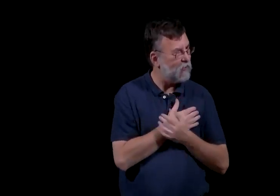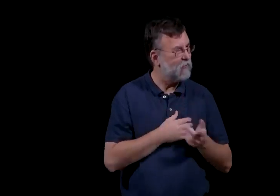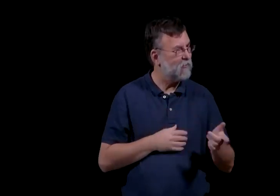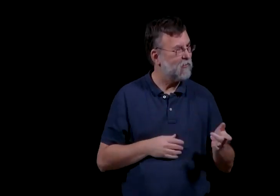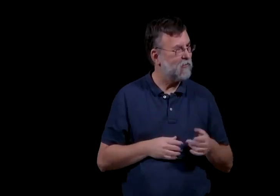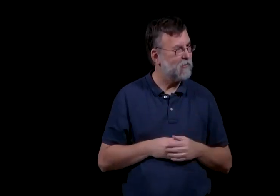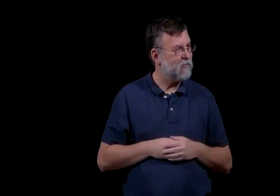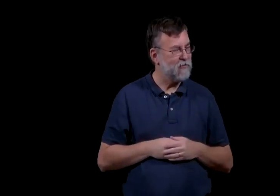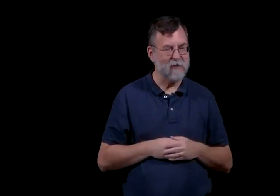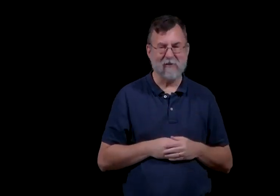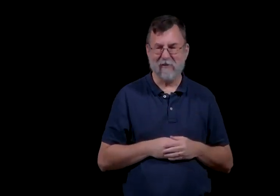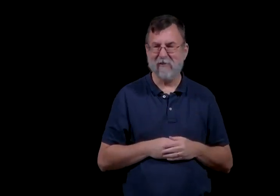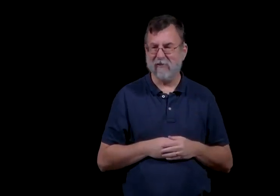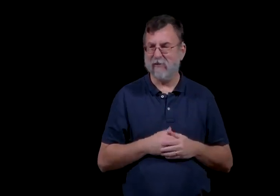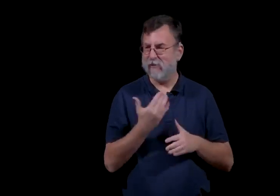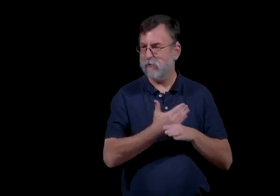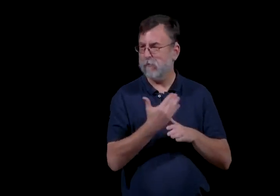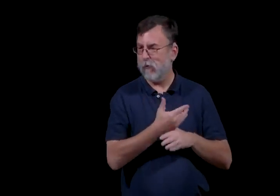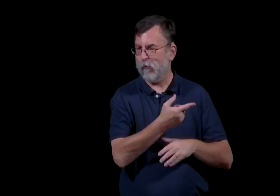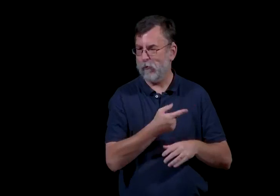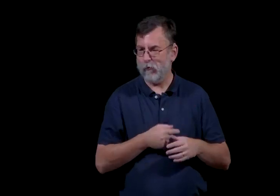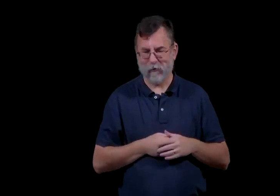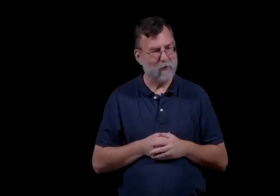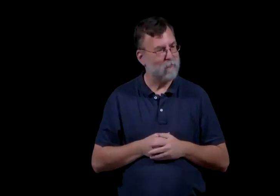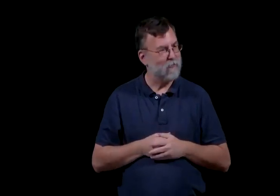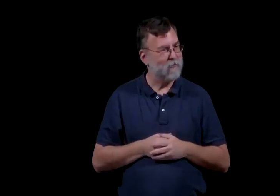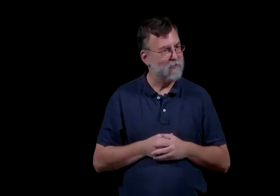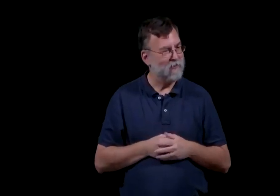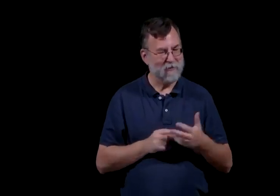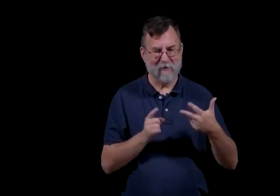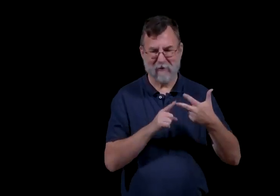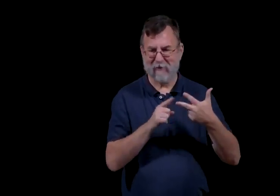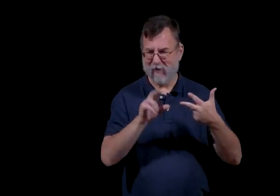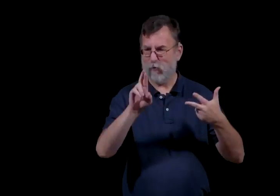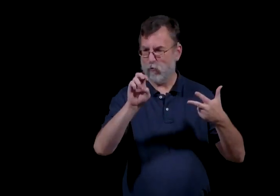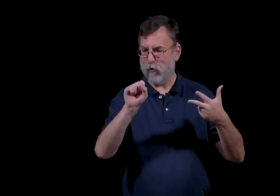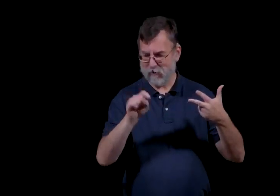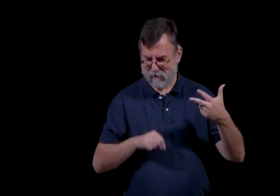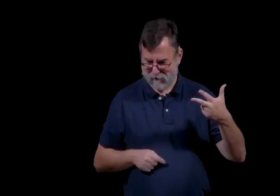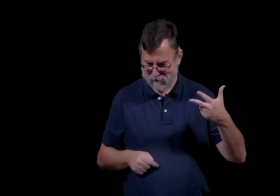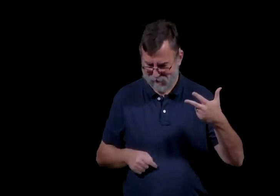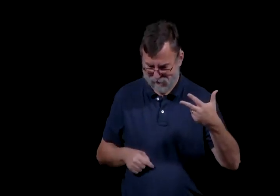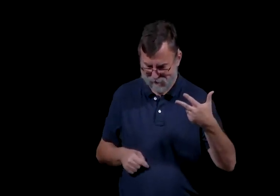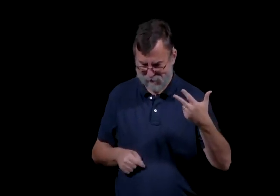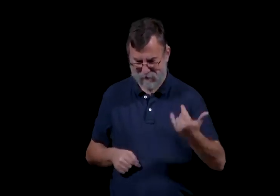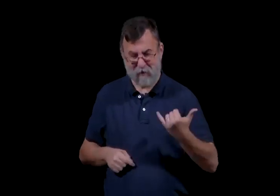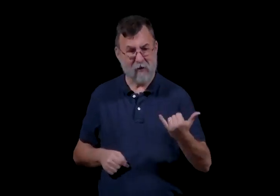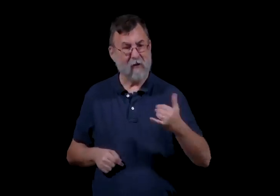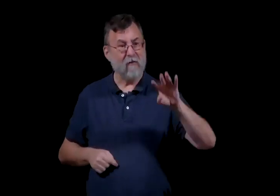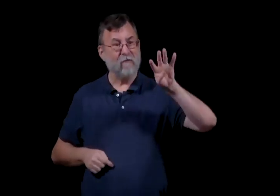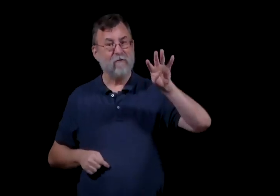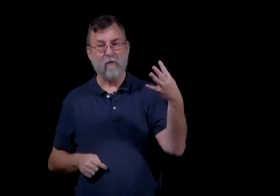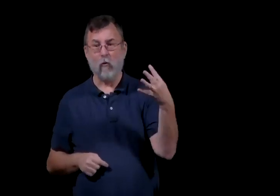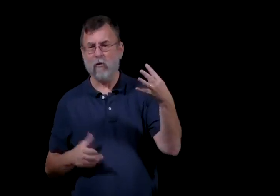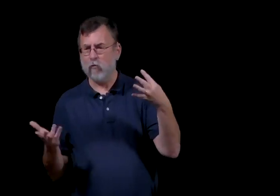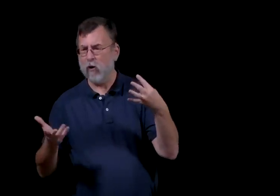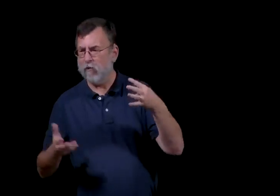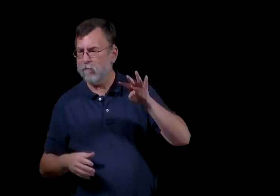you didn't. Maybe you didn't have a good rest last night. Some would say, no, he wasn't sleeping very well. So that was our third one. How